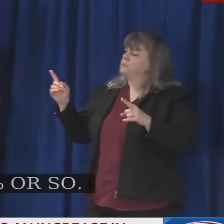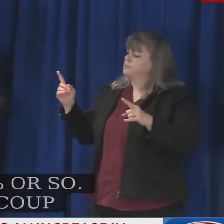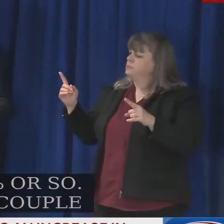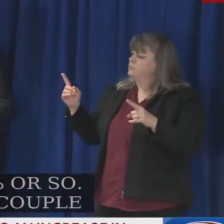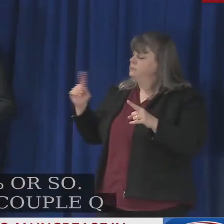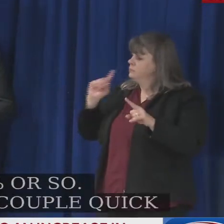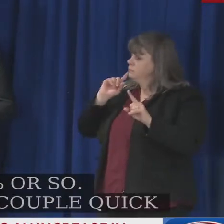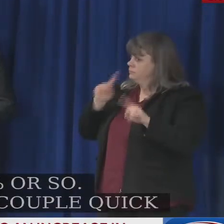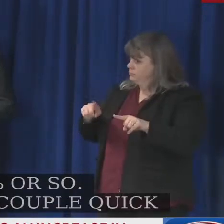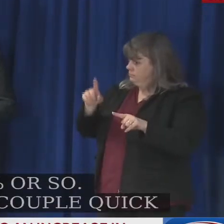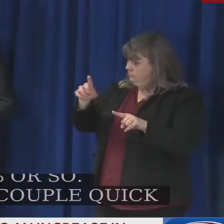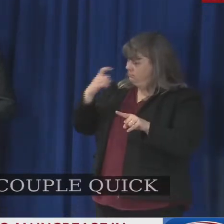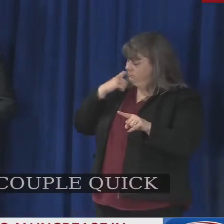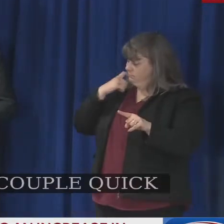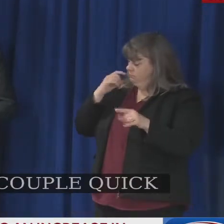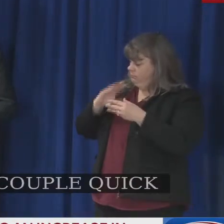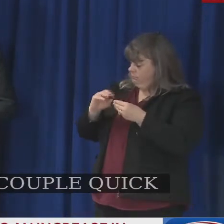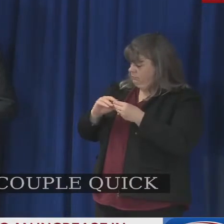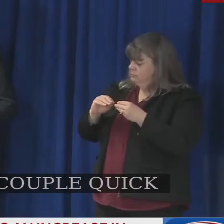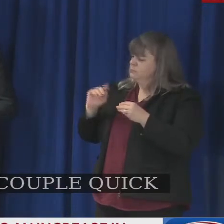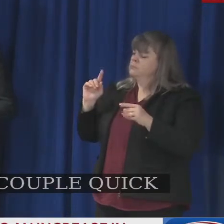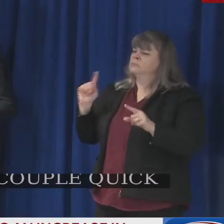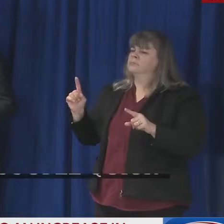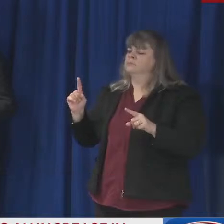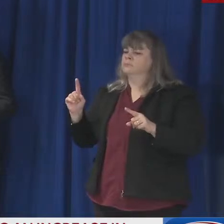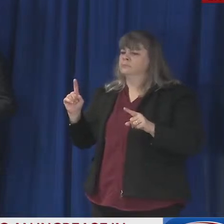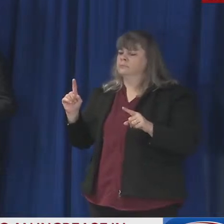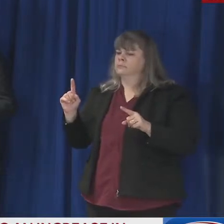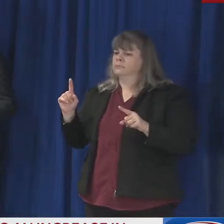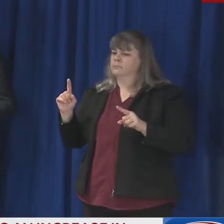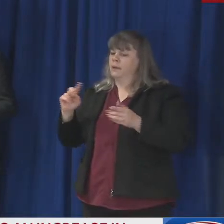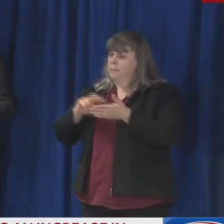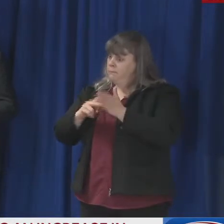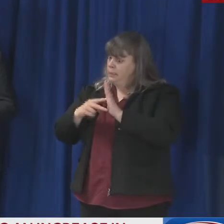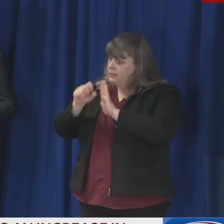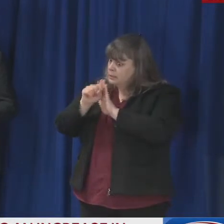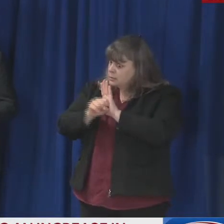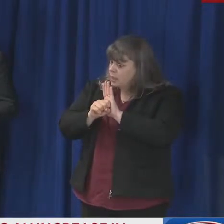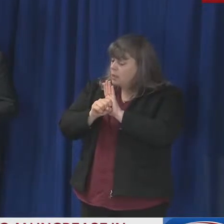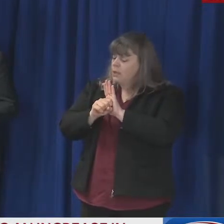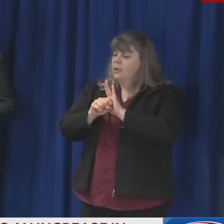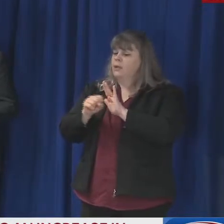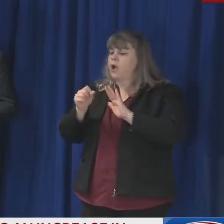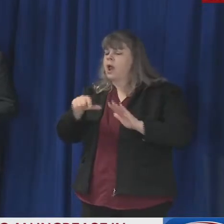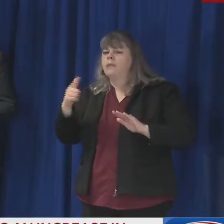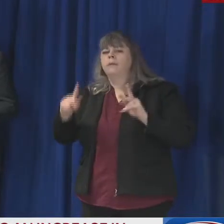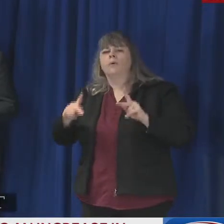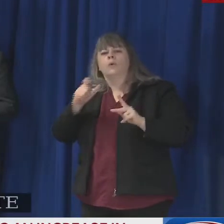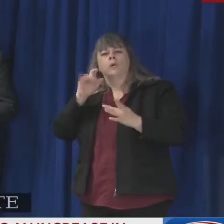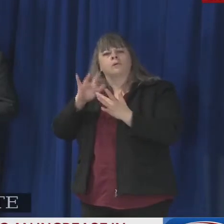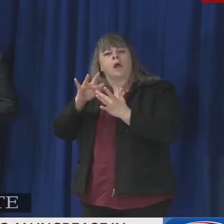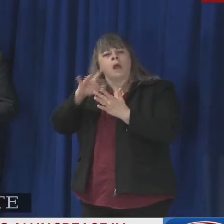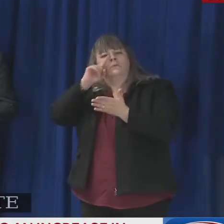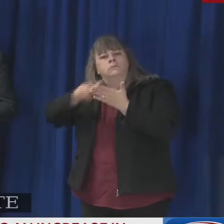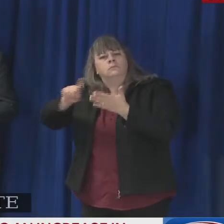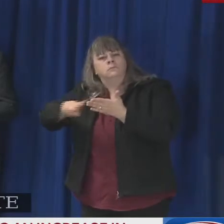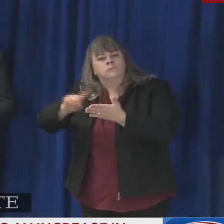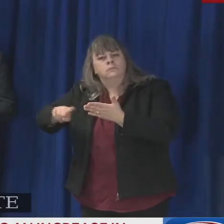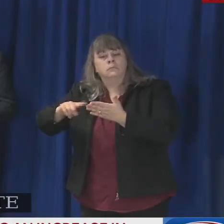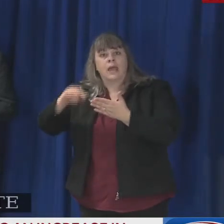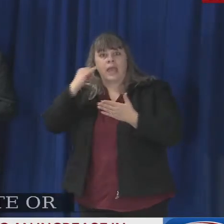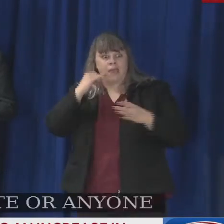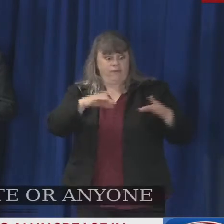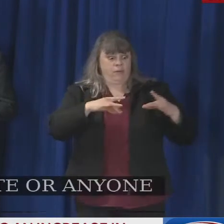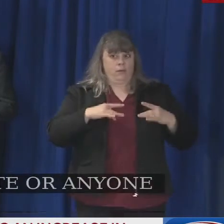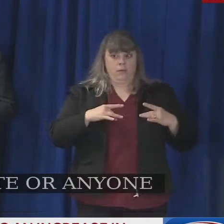her question, do you is the state or anyone else doing contact tracing with any of the people who are, who,